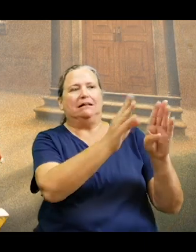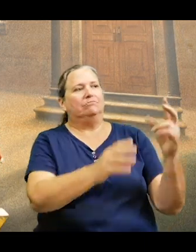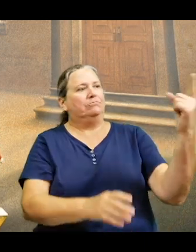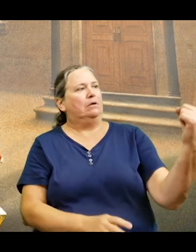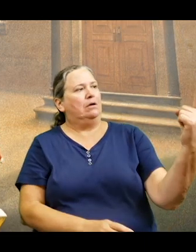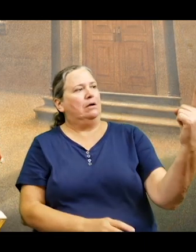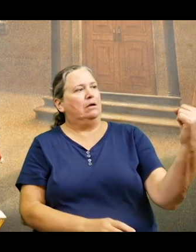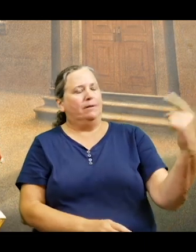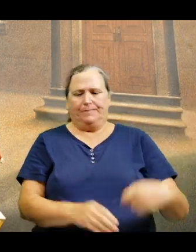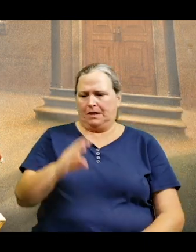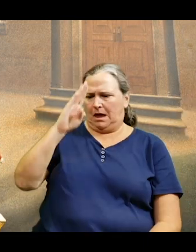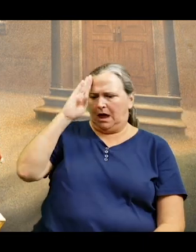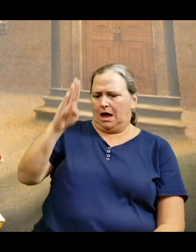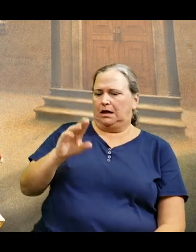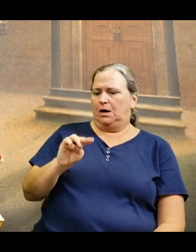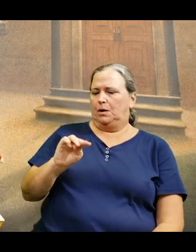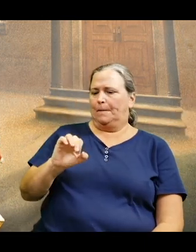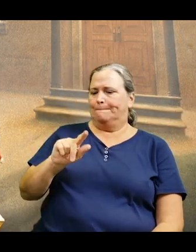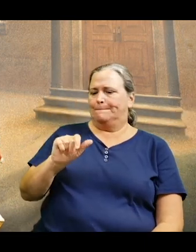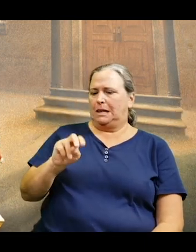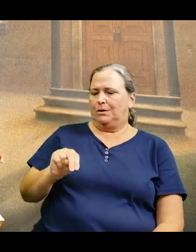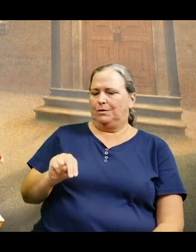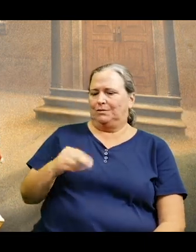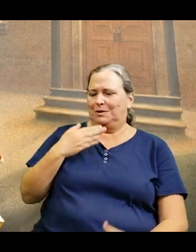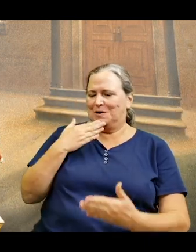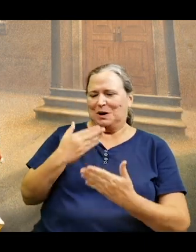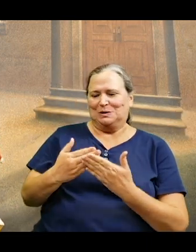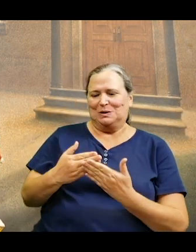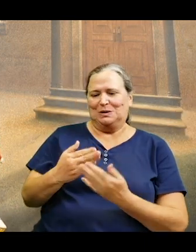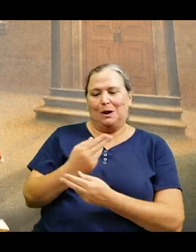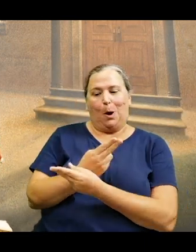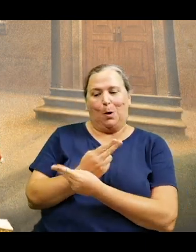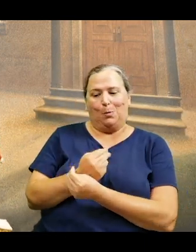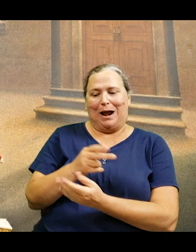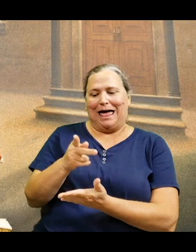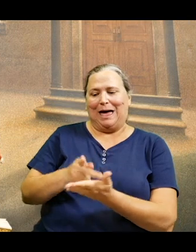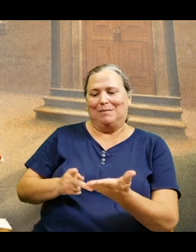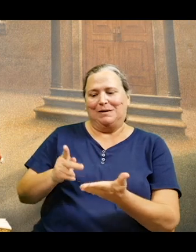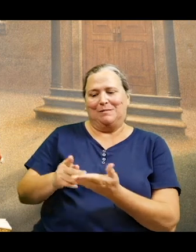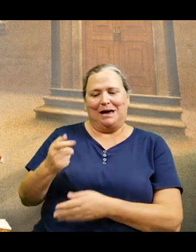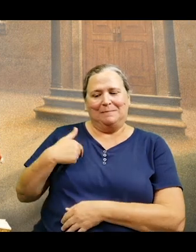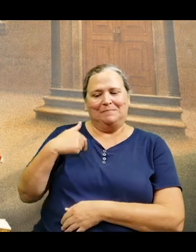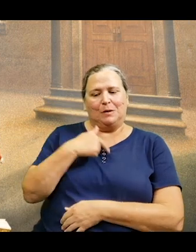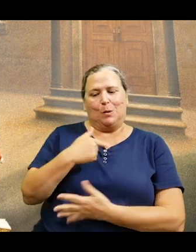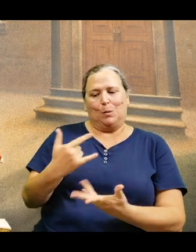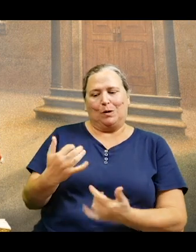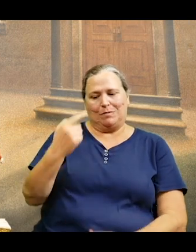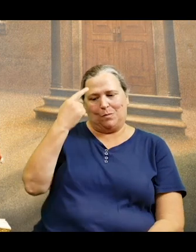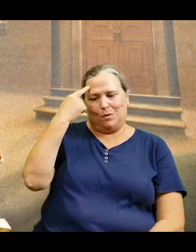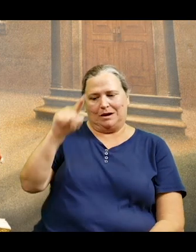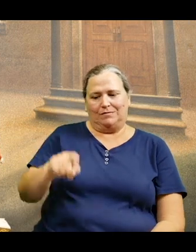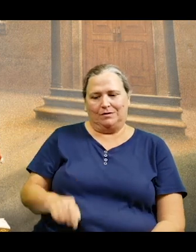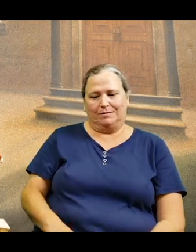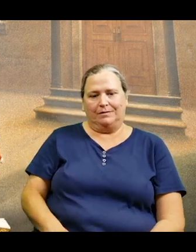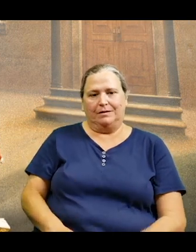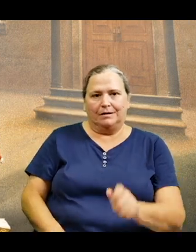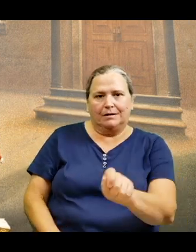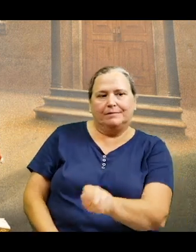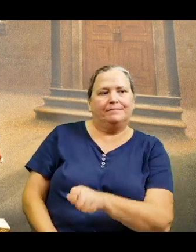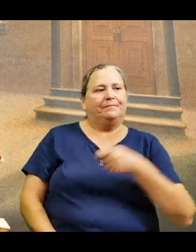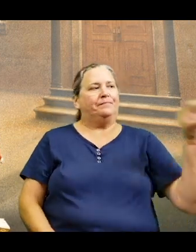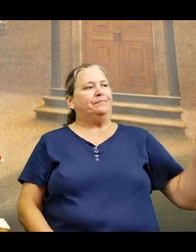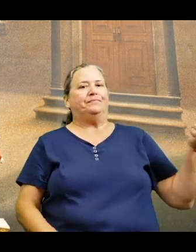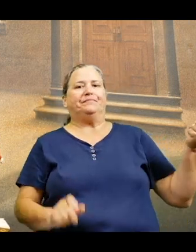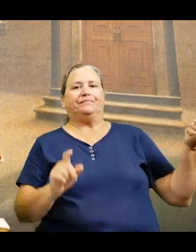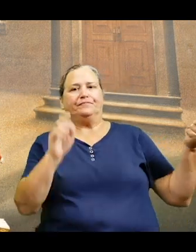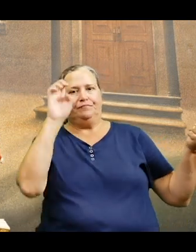"Hello, Malone," said Bull. "Hello, good old rabbit pie. We've been waiting for you." Bull swung the door wide, and Edward